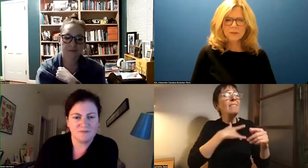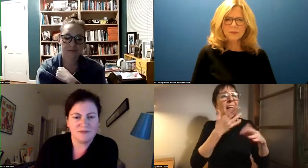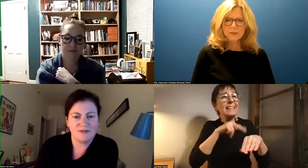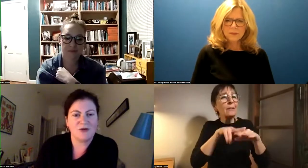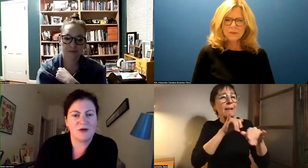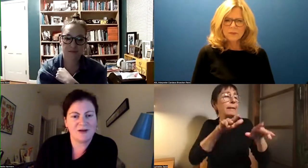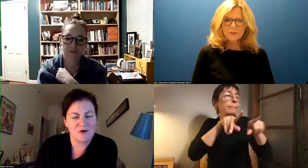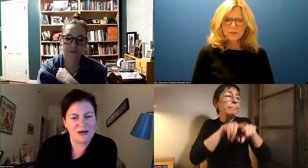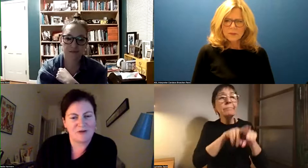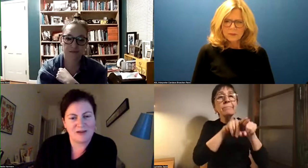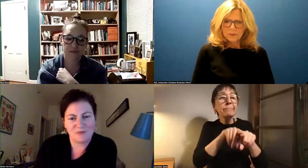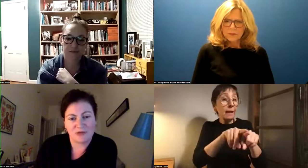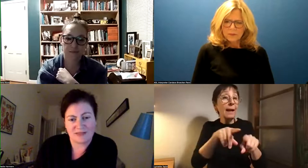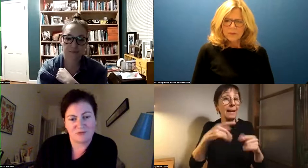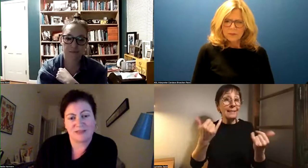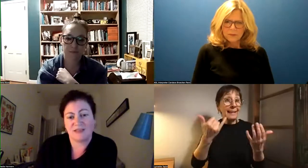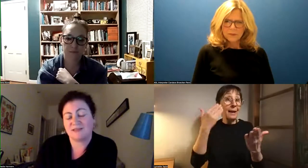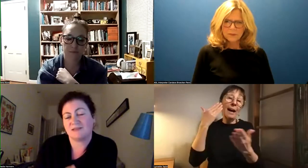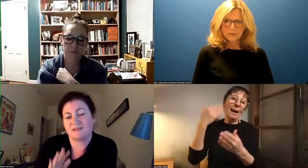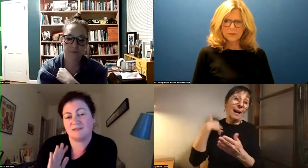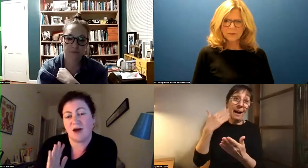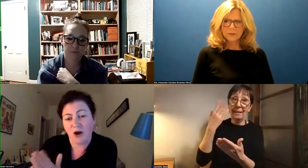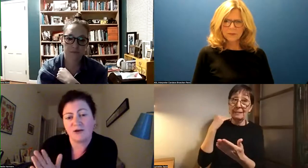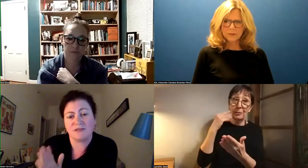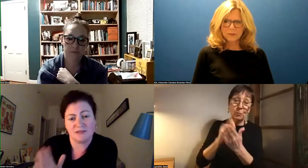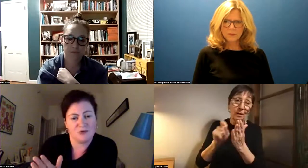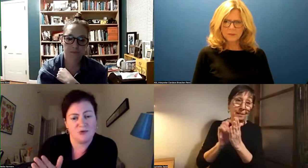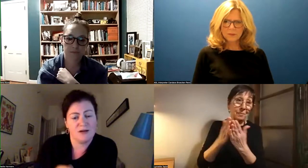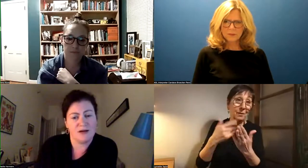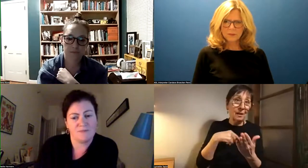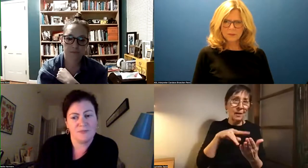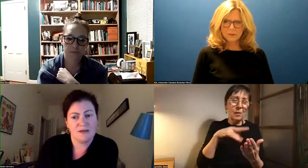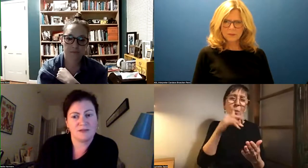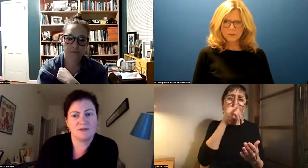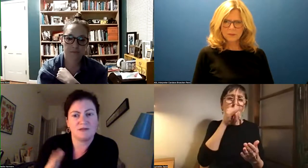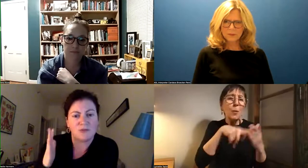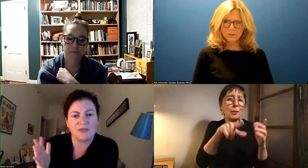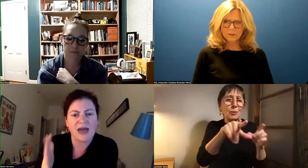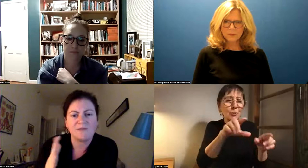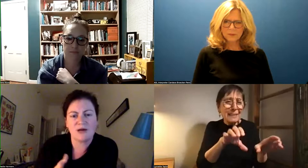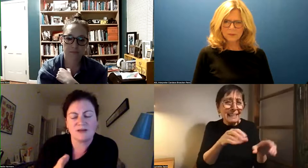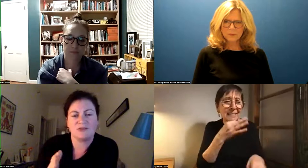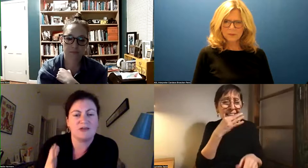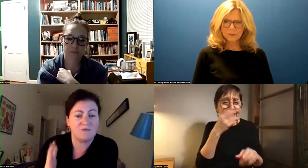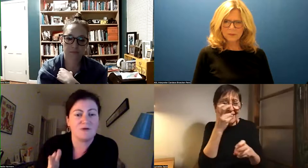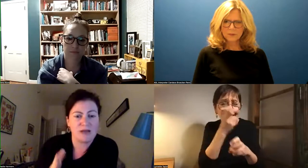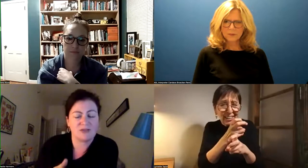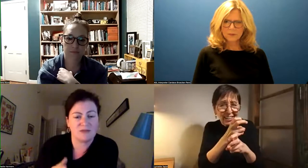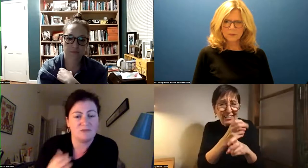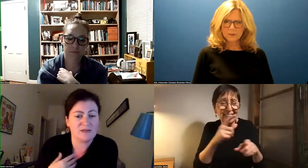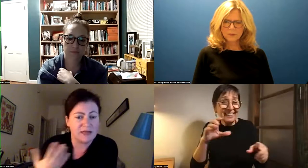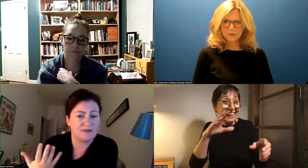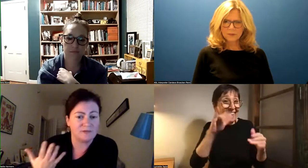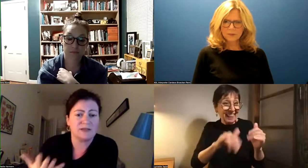I, knowing what I know about writing books, I was like, this is hard to do. To put that much